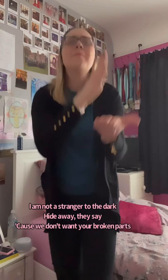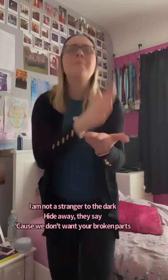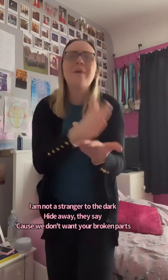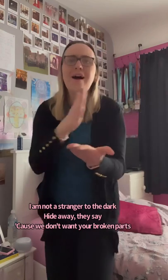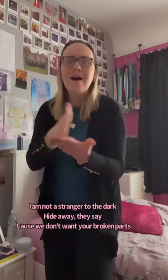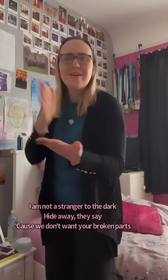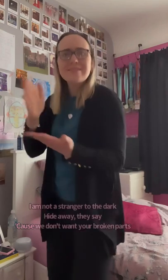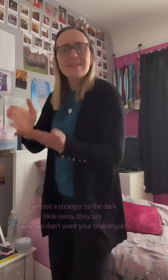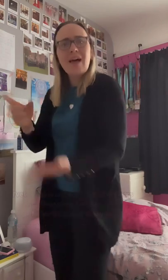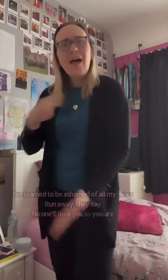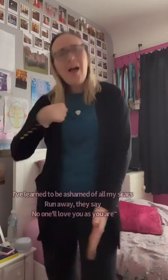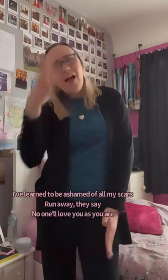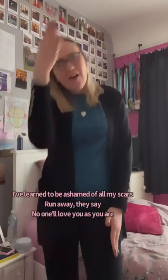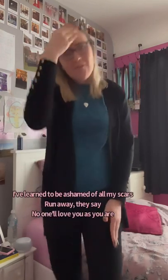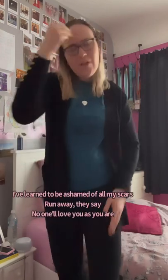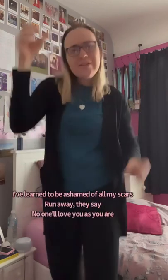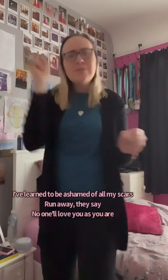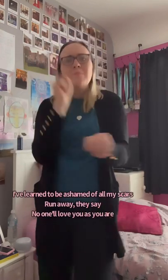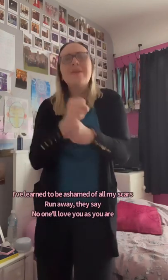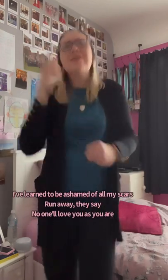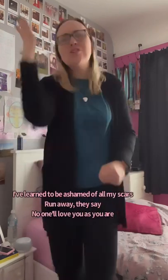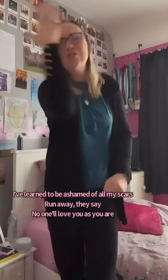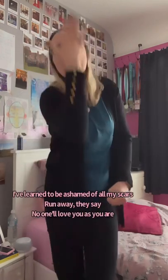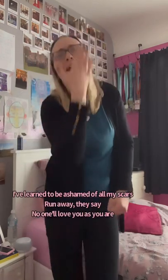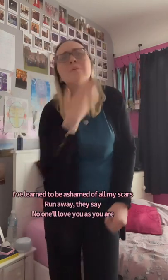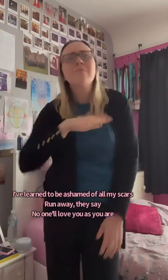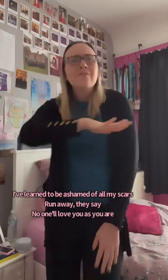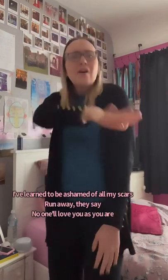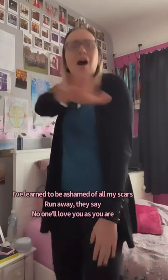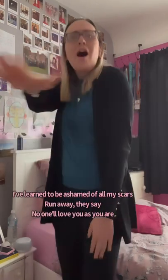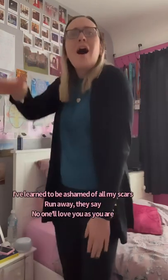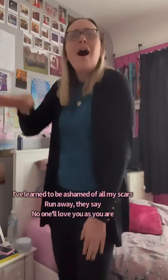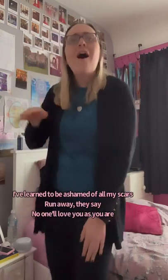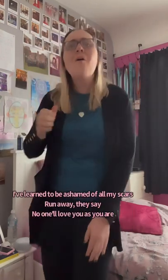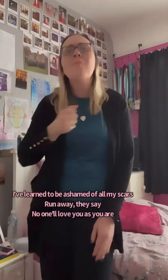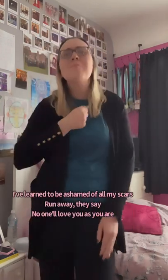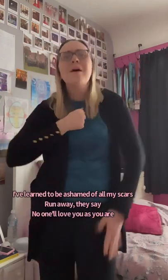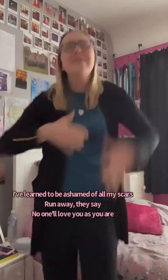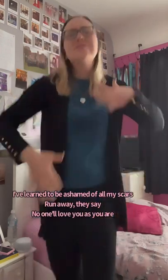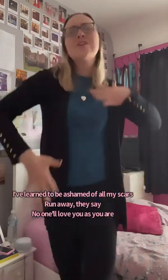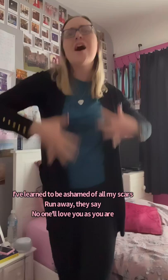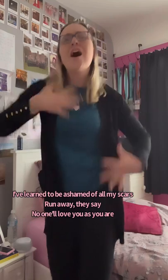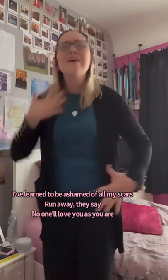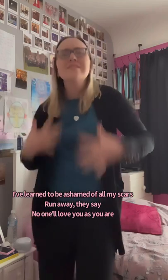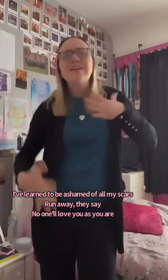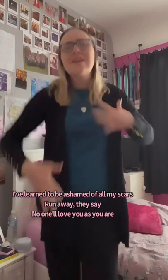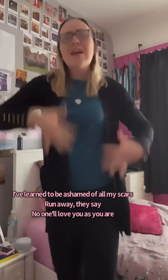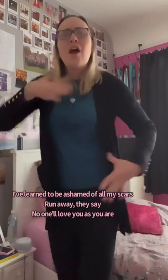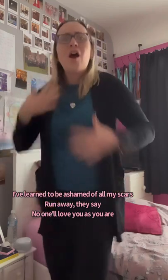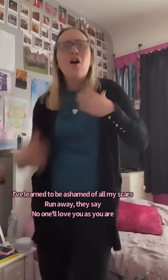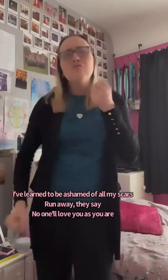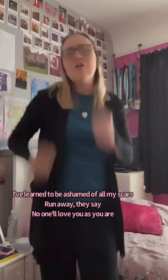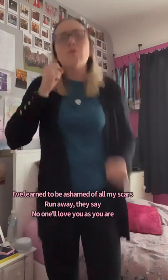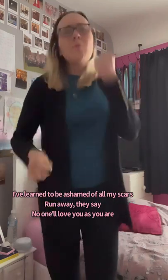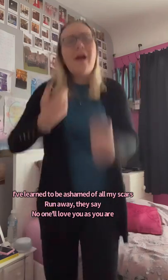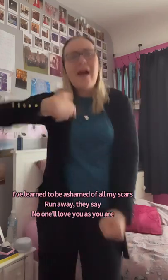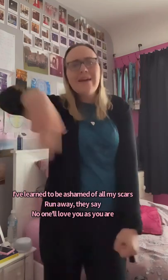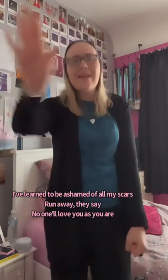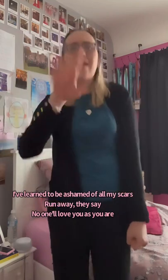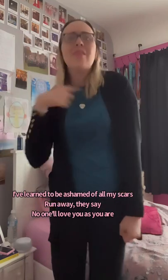broken parts. I've learned to be ashamed of all my scars. Run away,